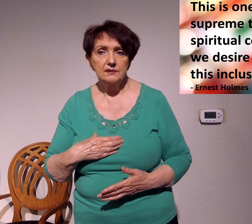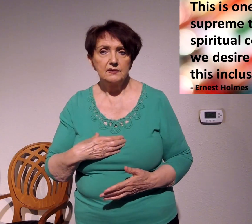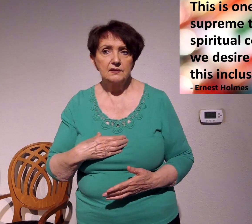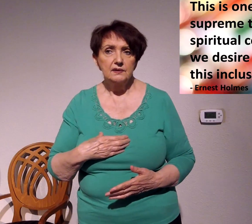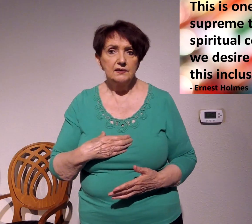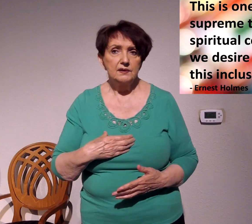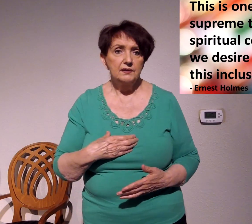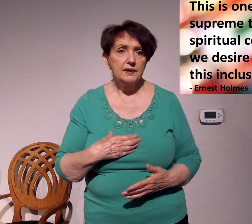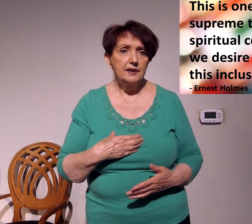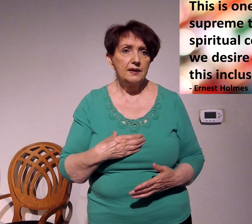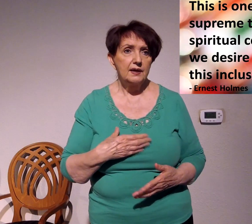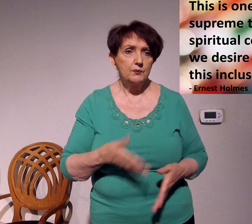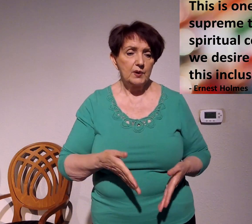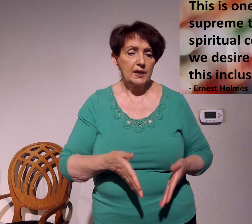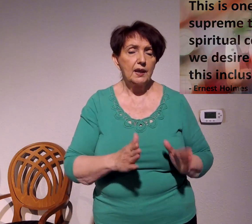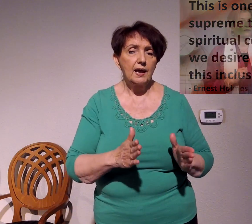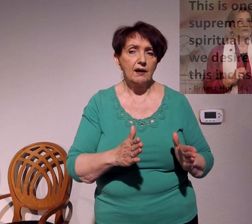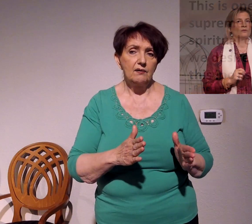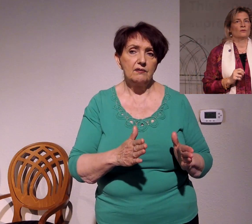and we permit